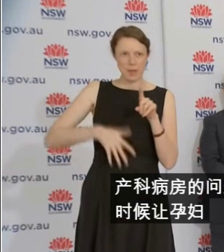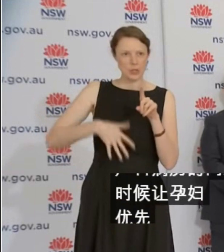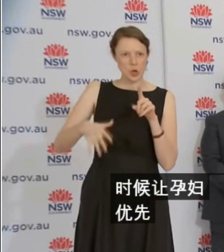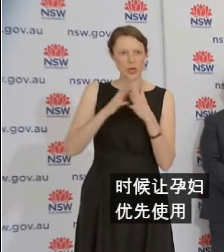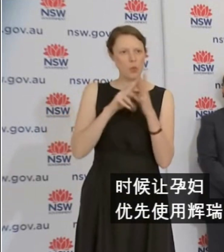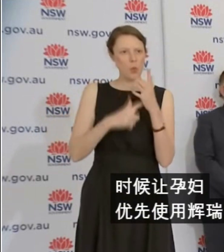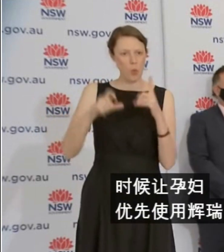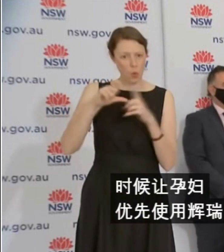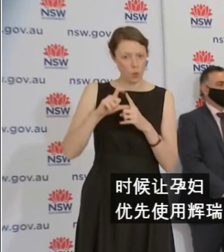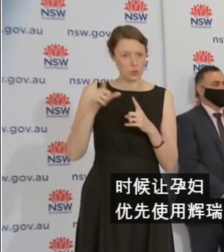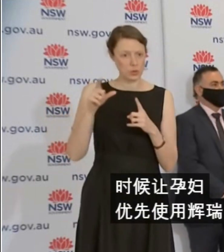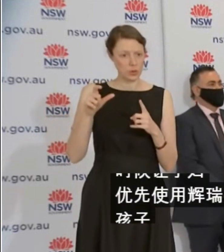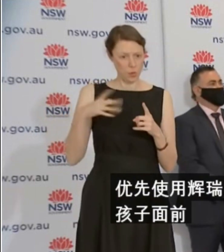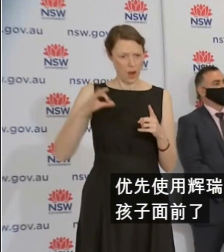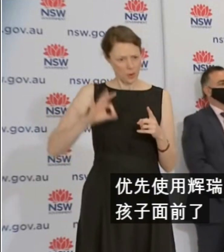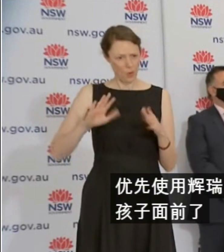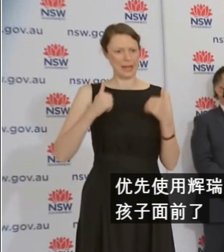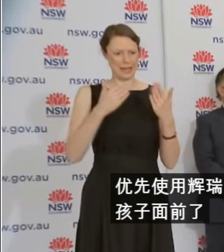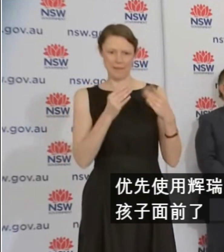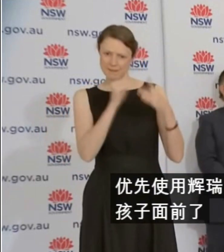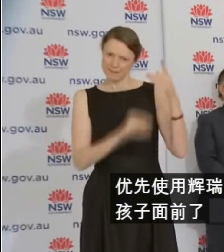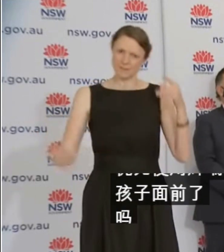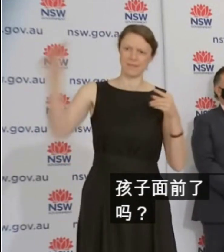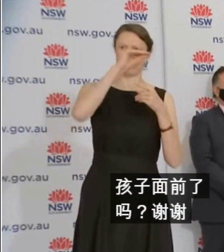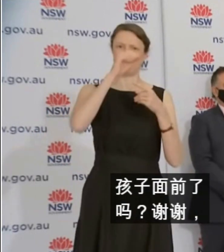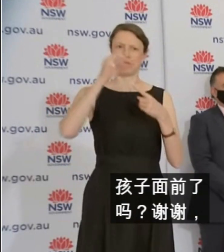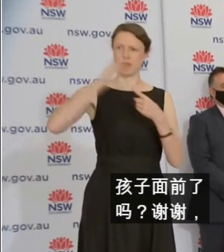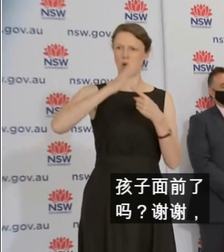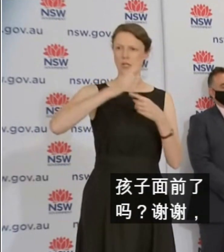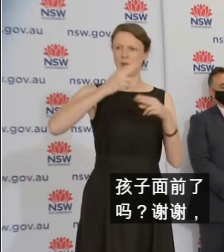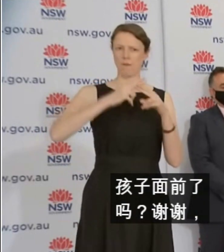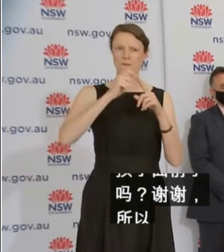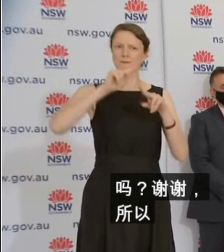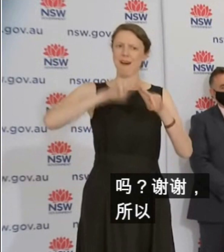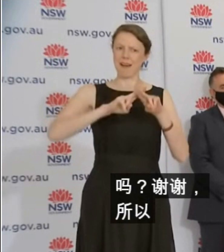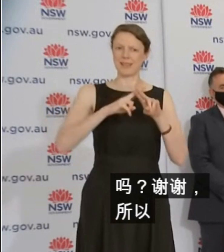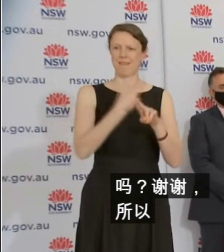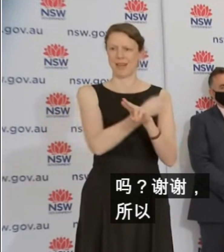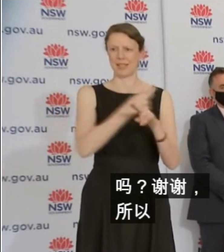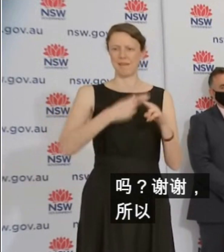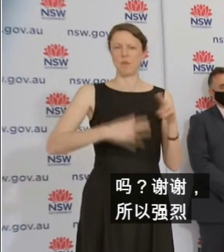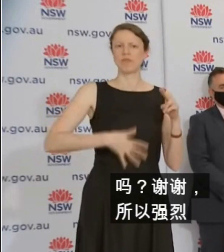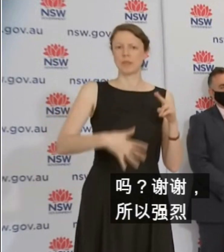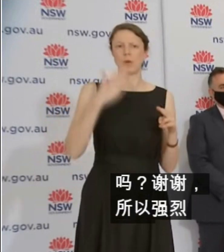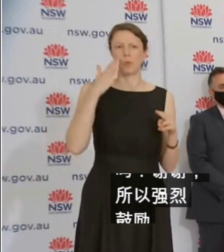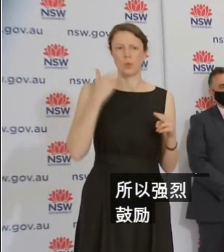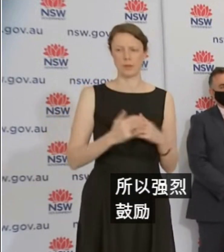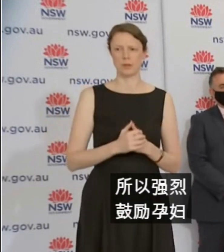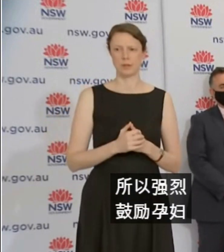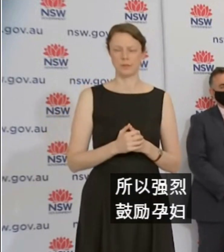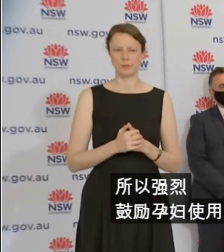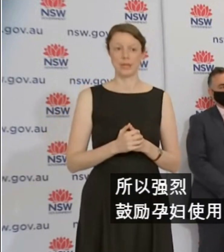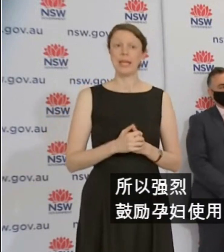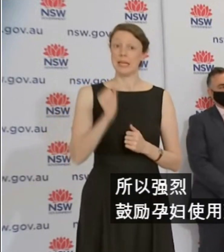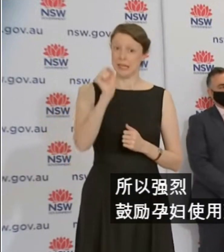women to be prioritised for Pfizer and put to the front of the queue? Yes, thank you. So pregnant women are strongly